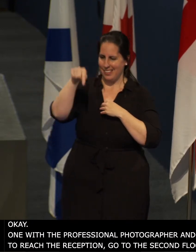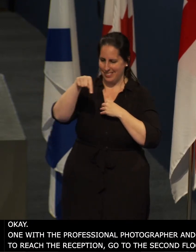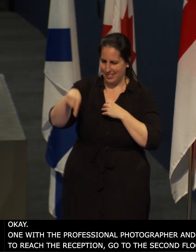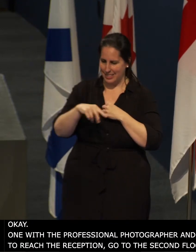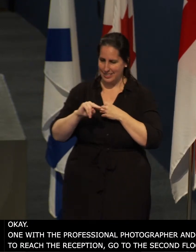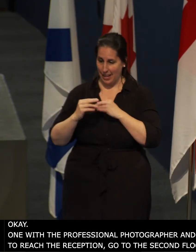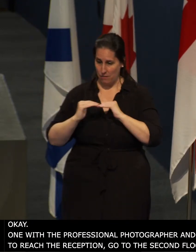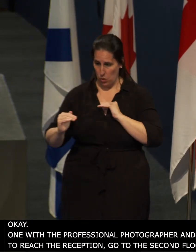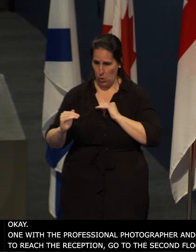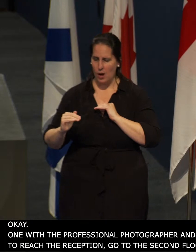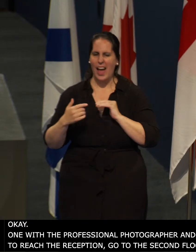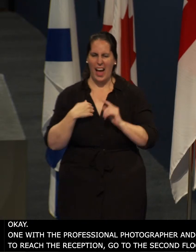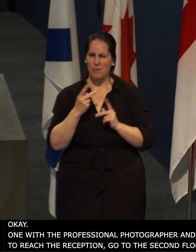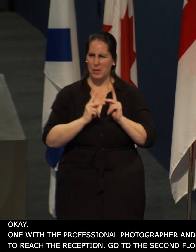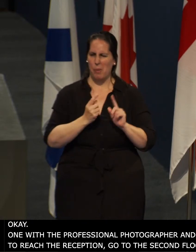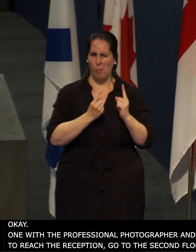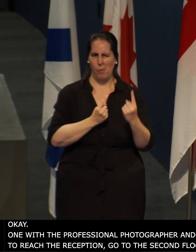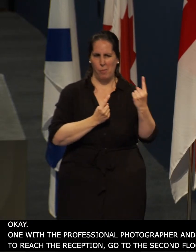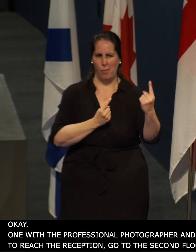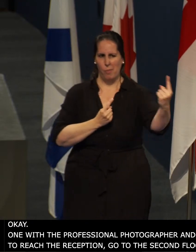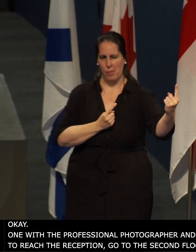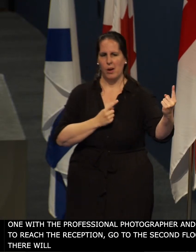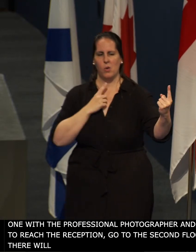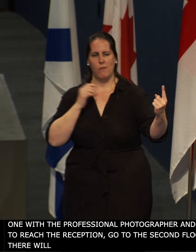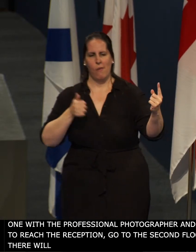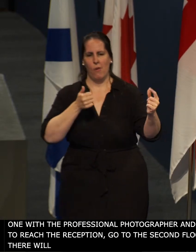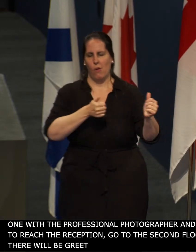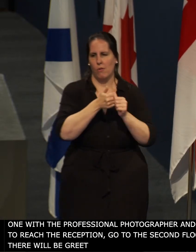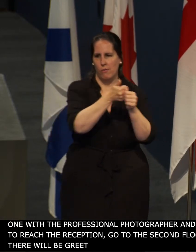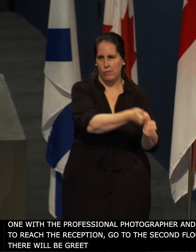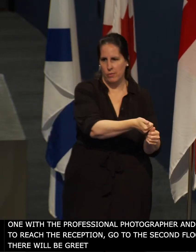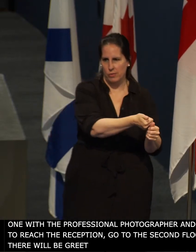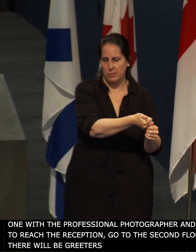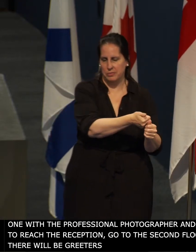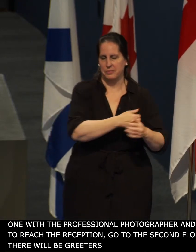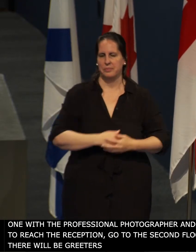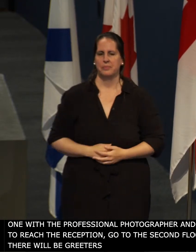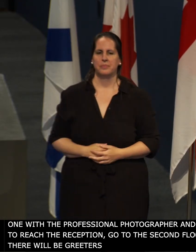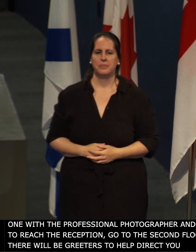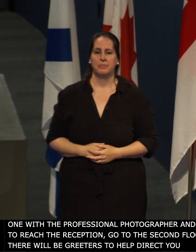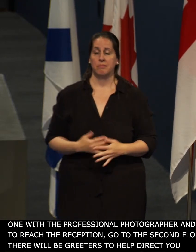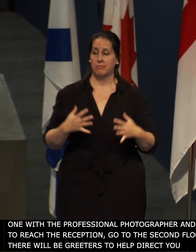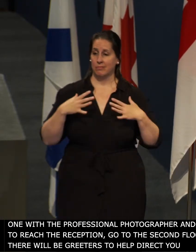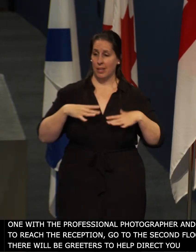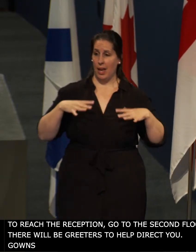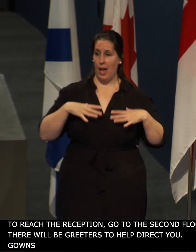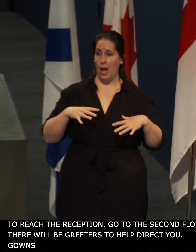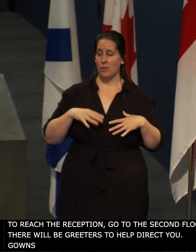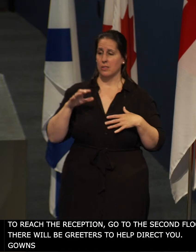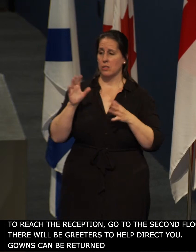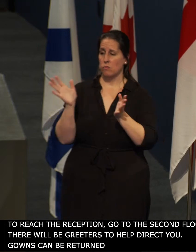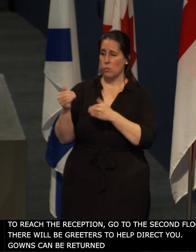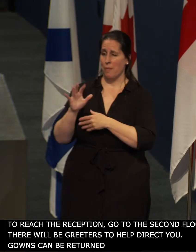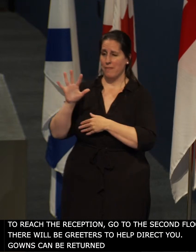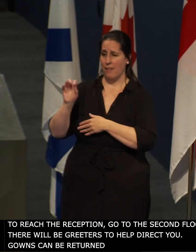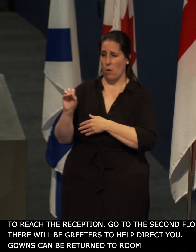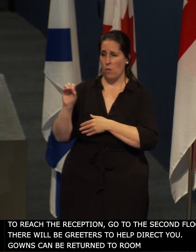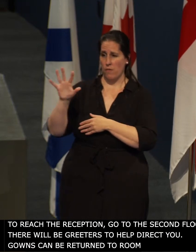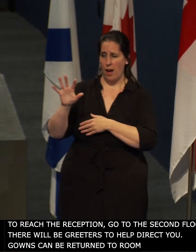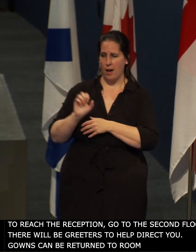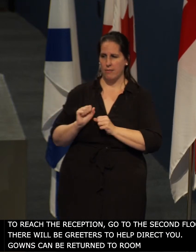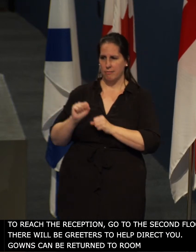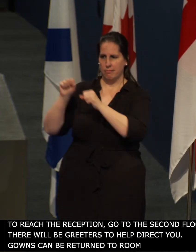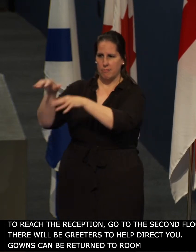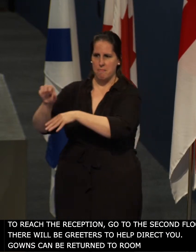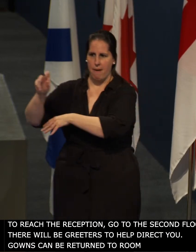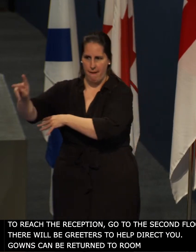McCain. There will be greeters to help you direct you. Gowns can be returned to room 505, or graduates, you can leave your